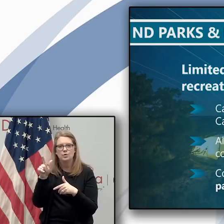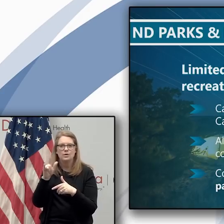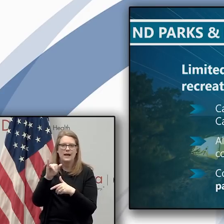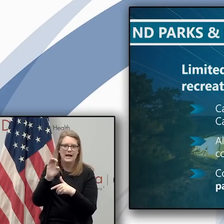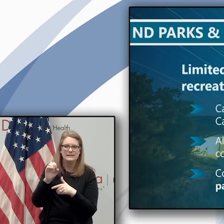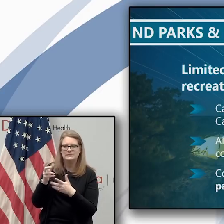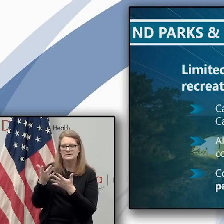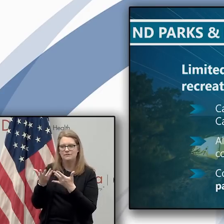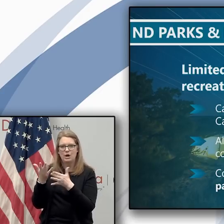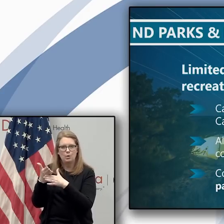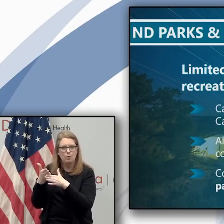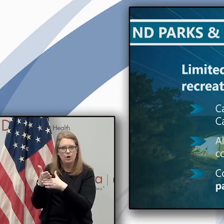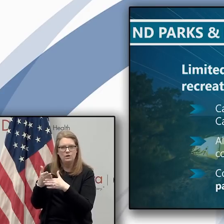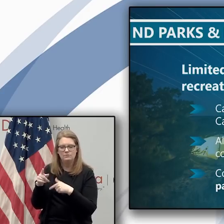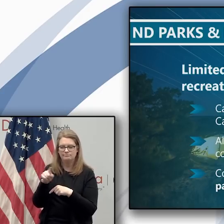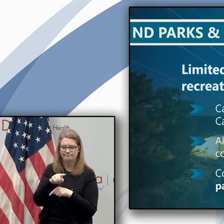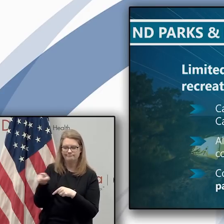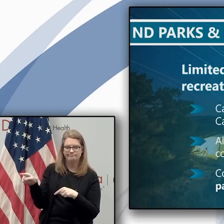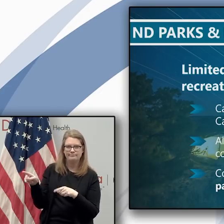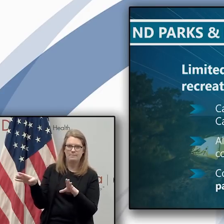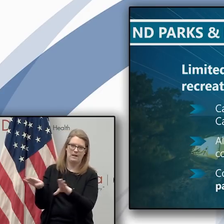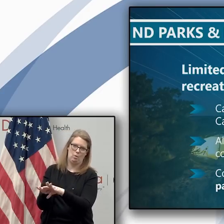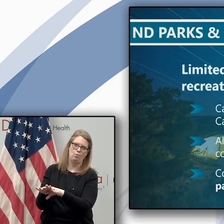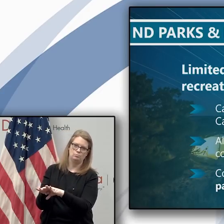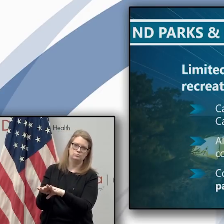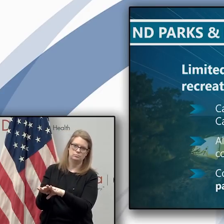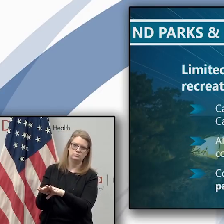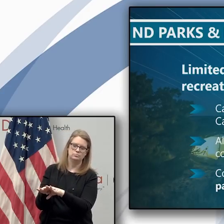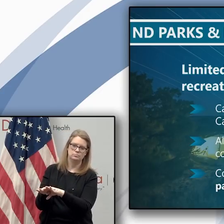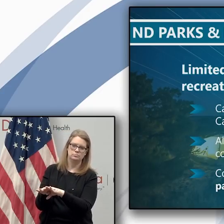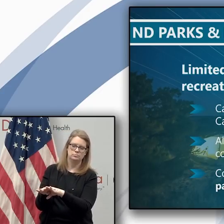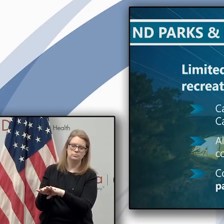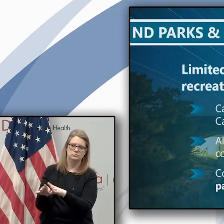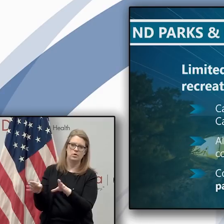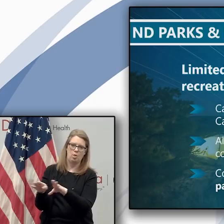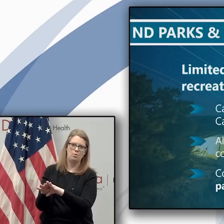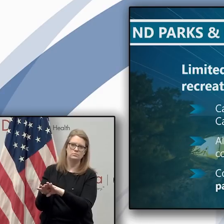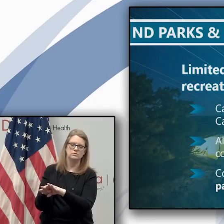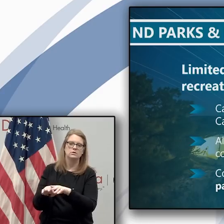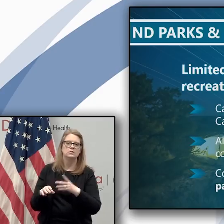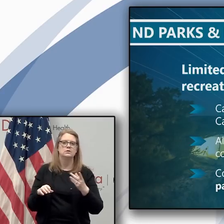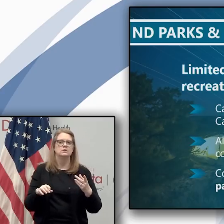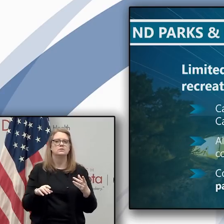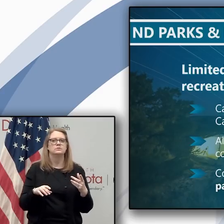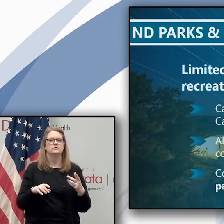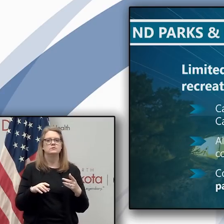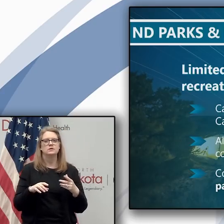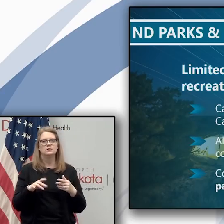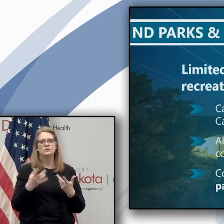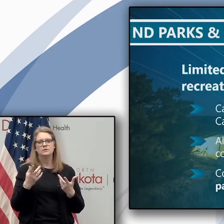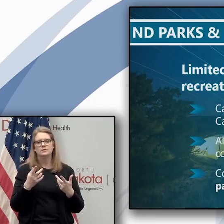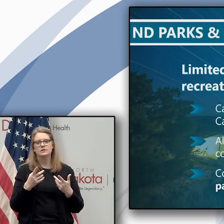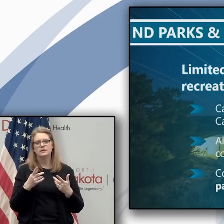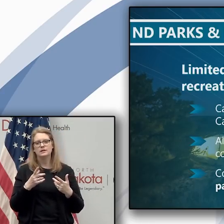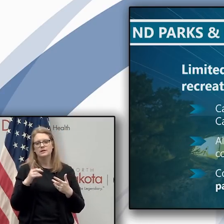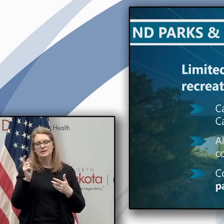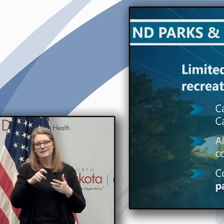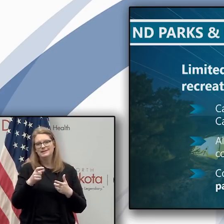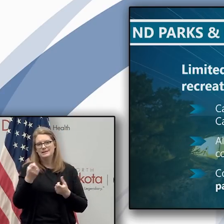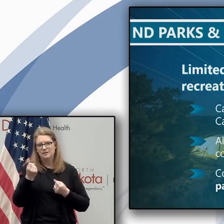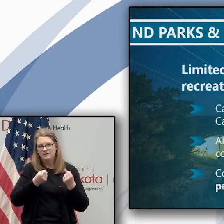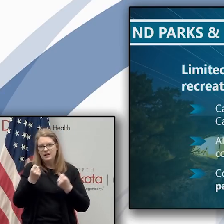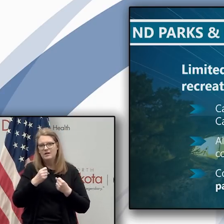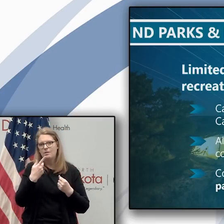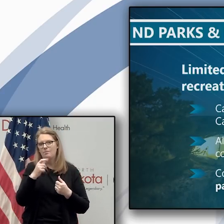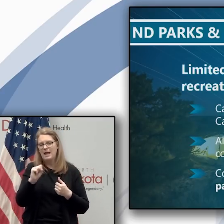firewood, those are not going to be open at this point in time. So you need to, the offices and facilities, you've got to get your vehicle pass